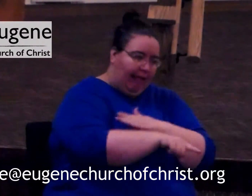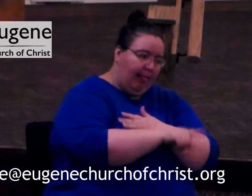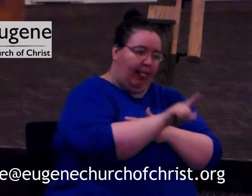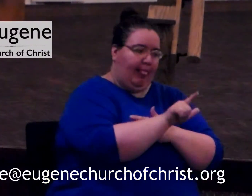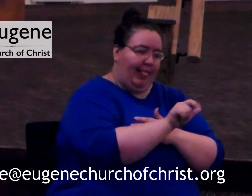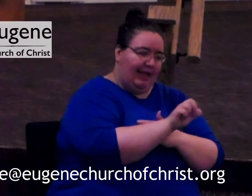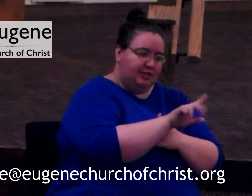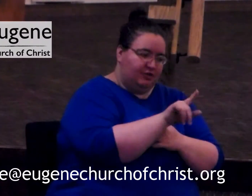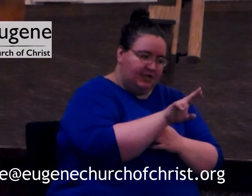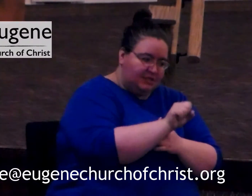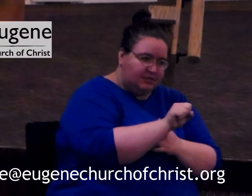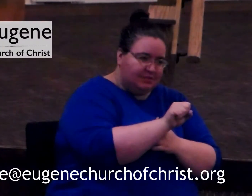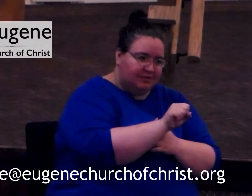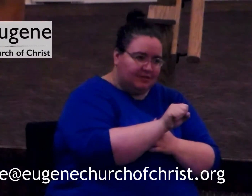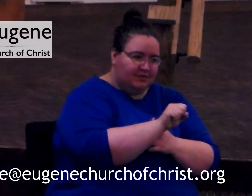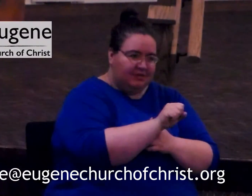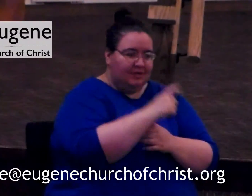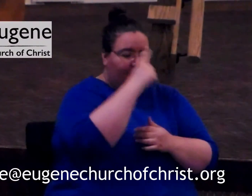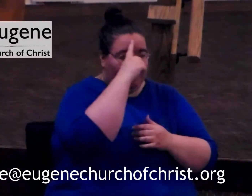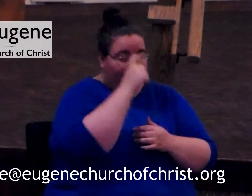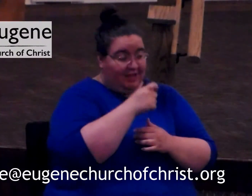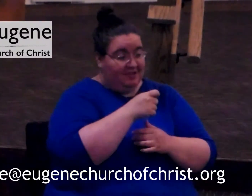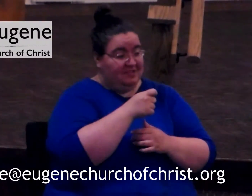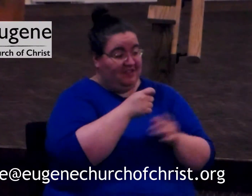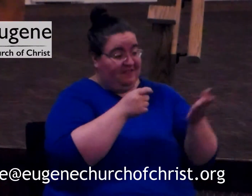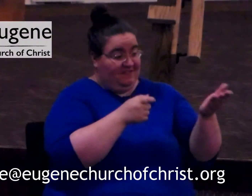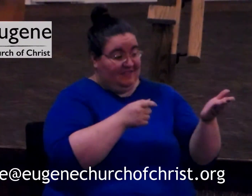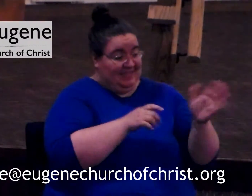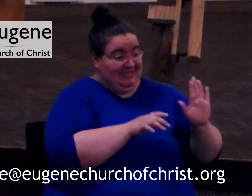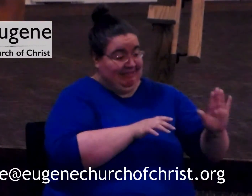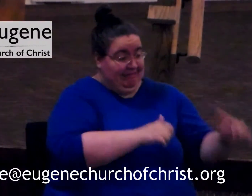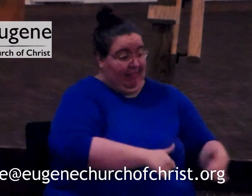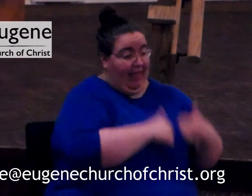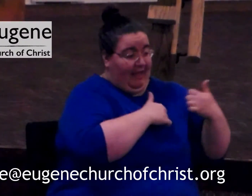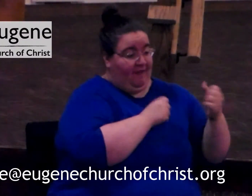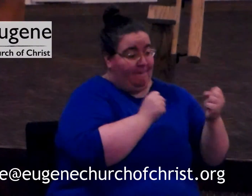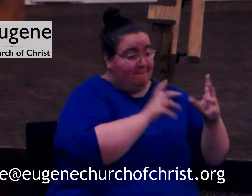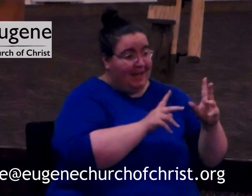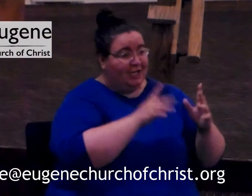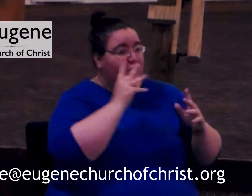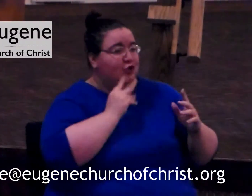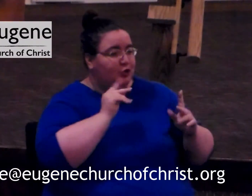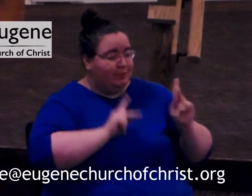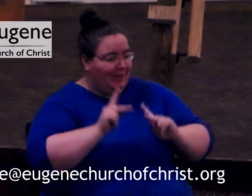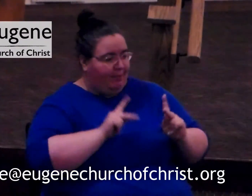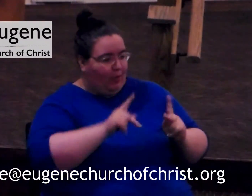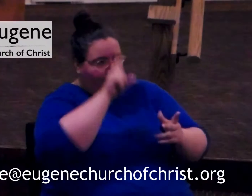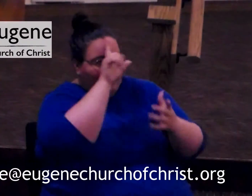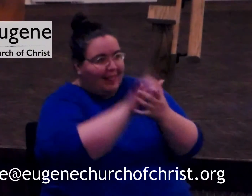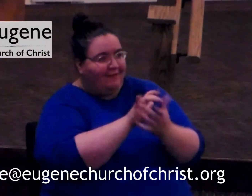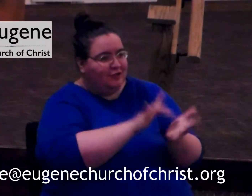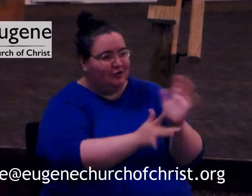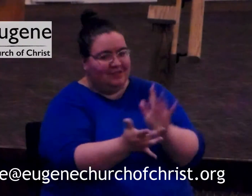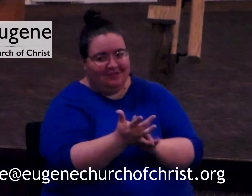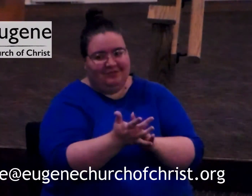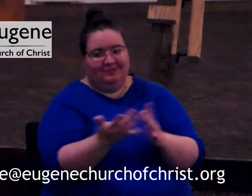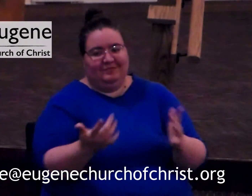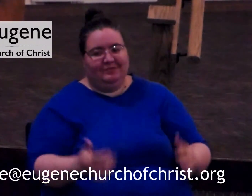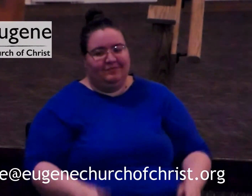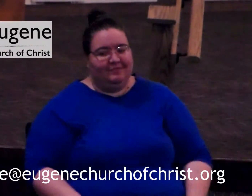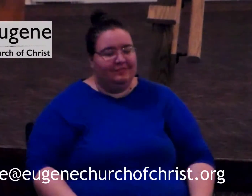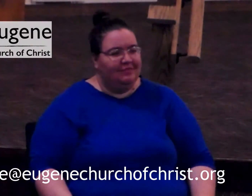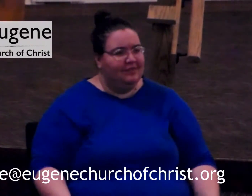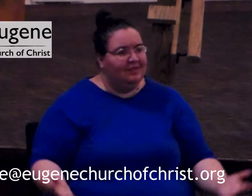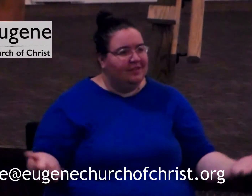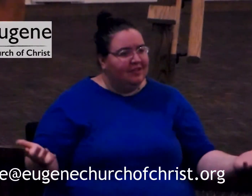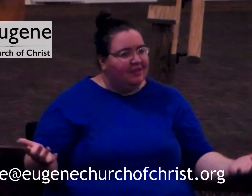well, for on account of him, many of the Jews were going over to Jesus and believing in him. And what we see unfolding here in all of the people and in the